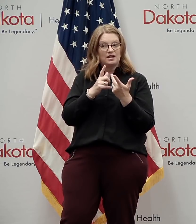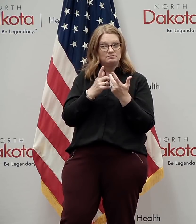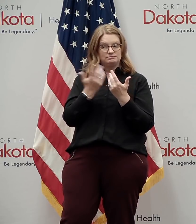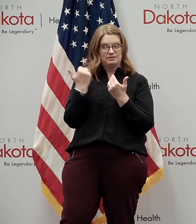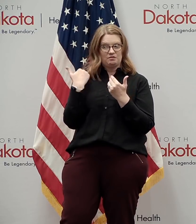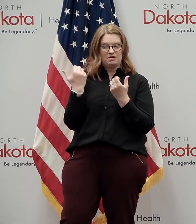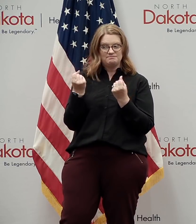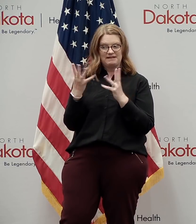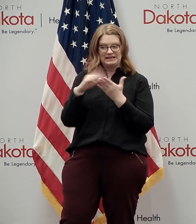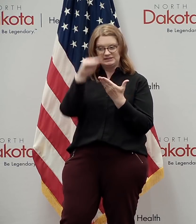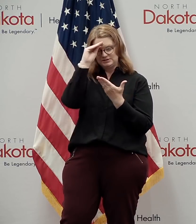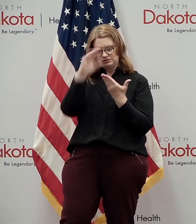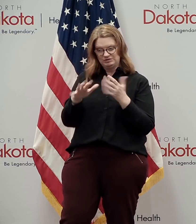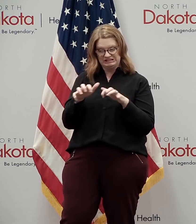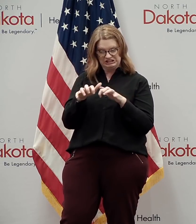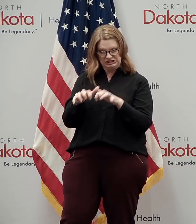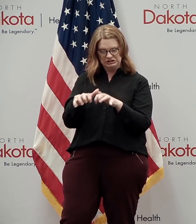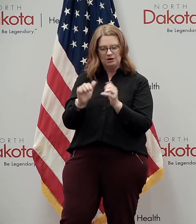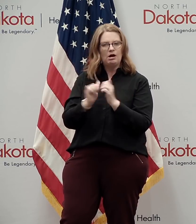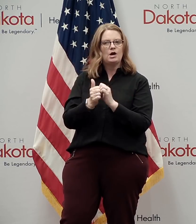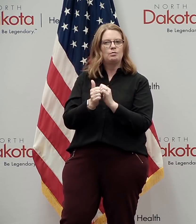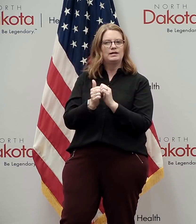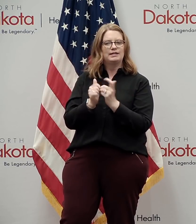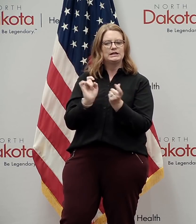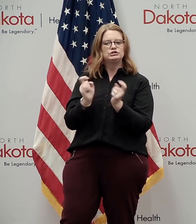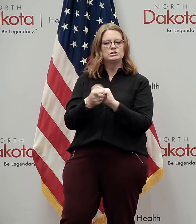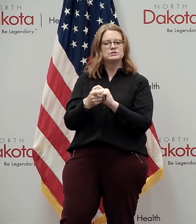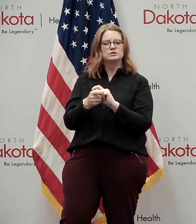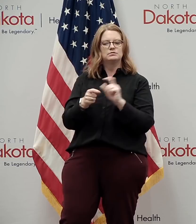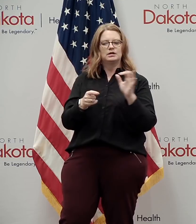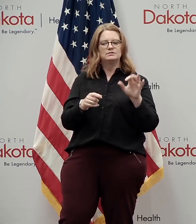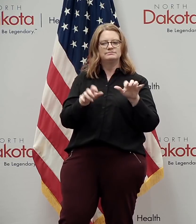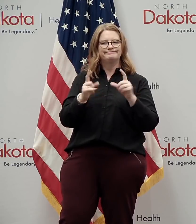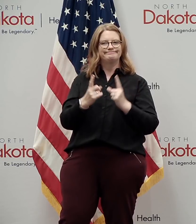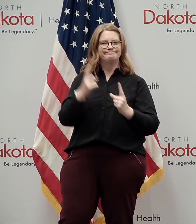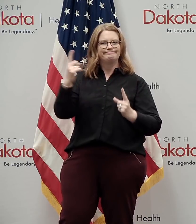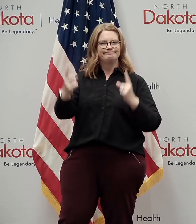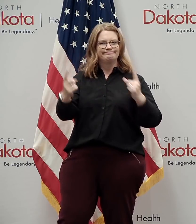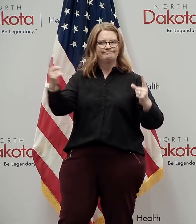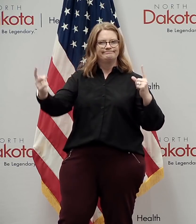confident that we can move forward here in about a month.